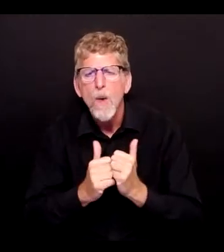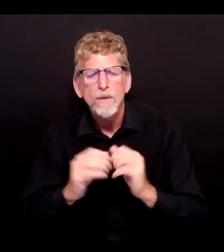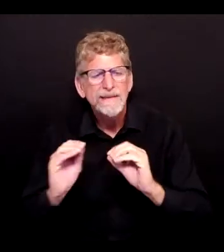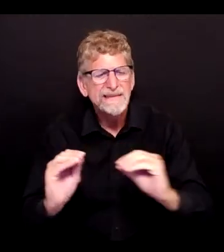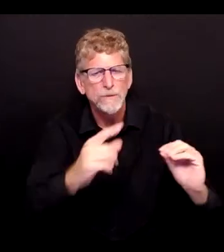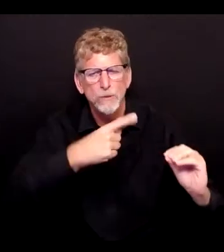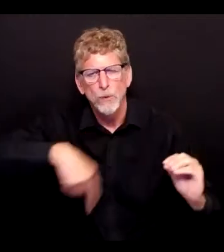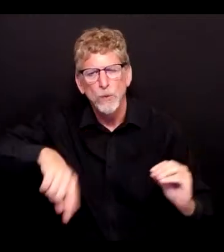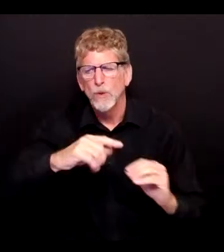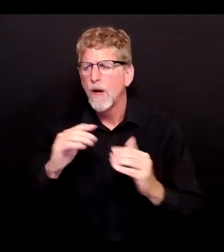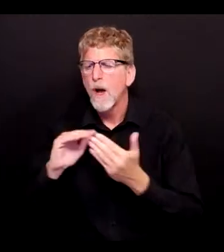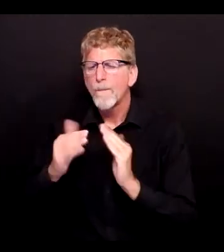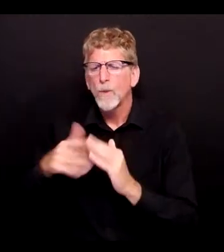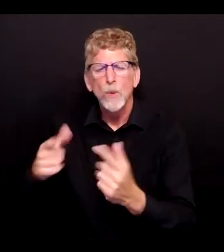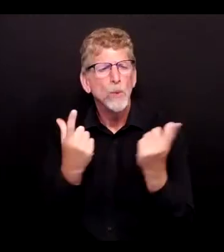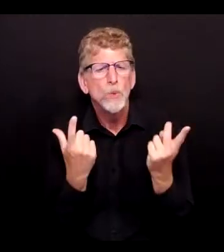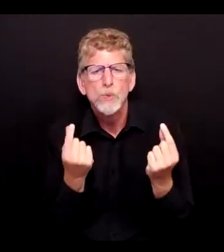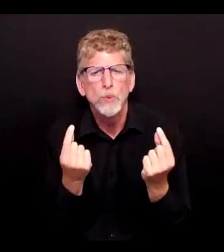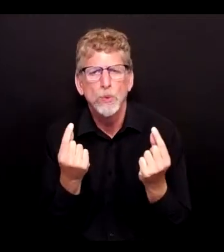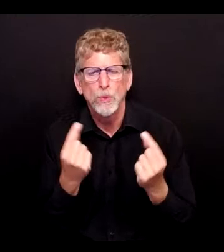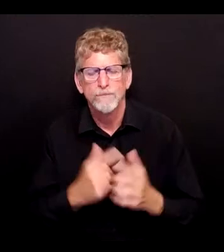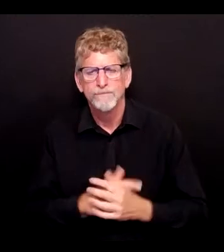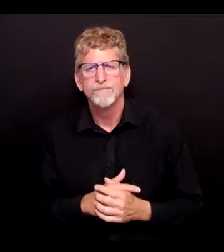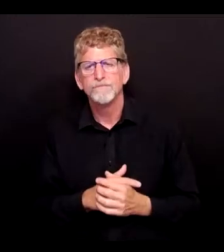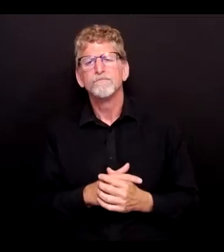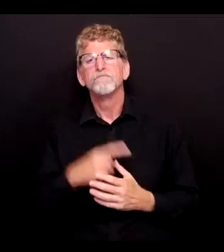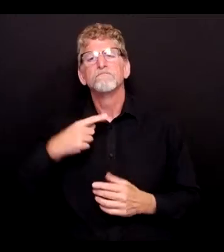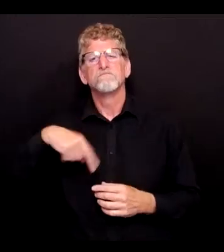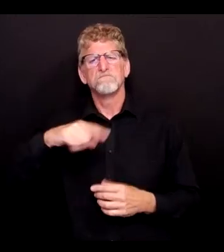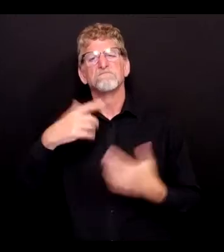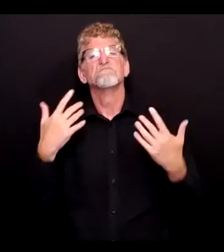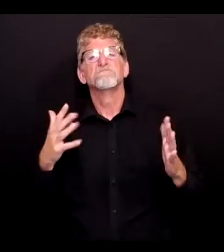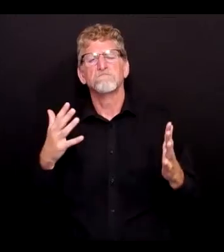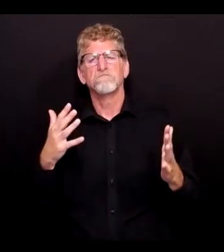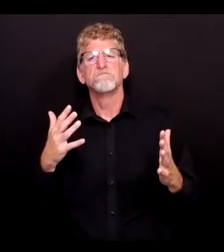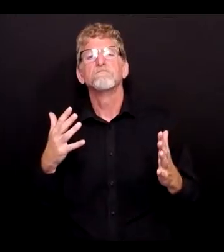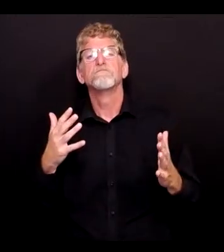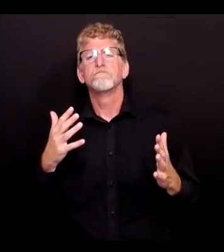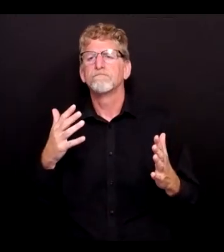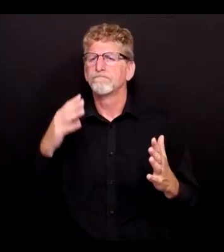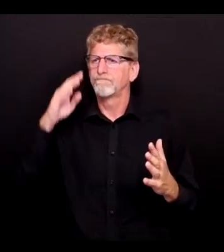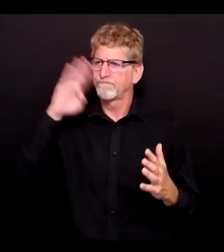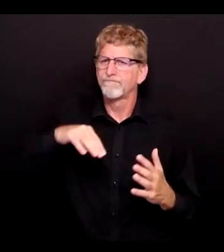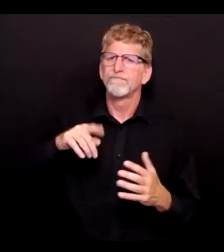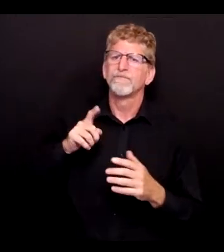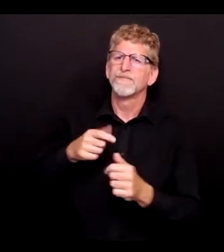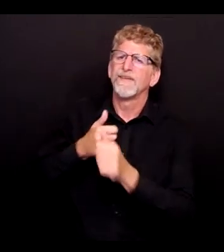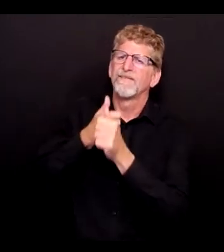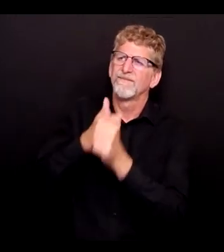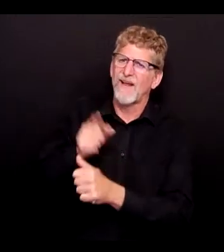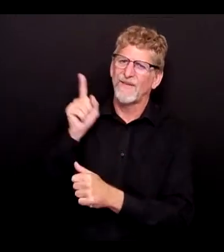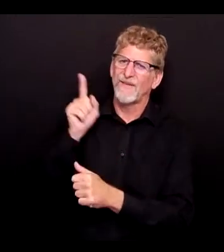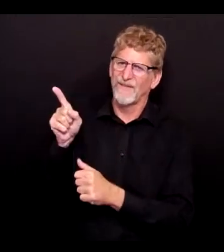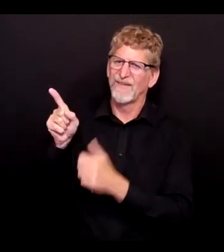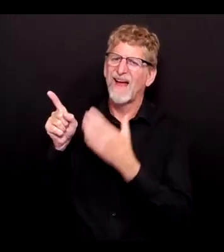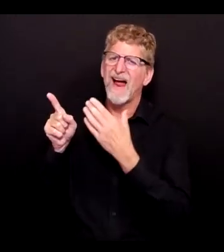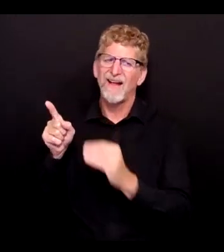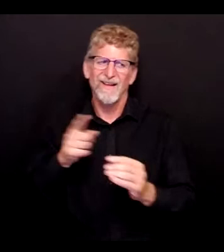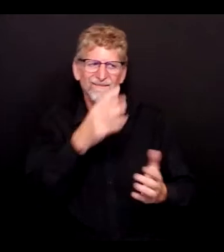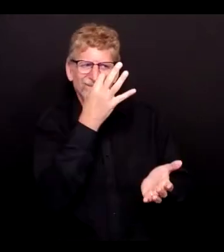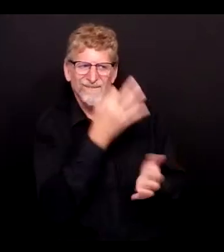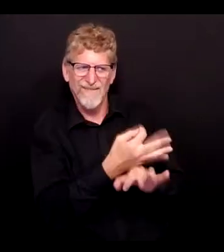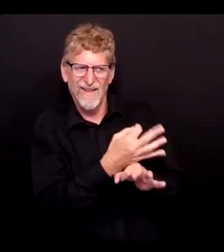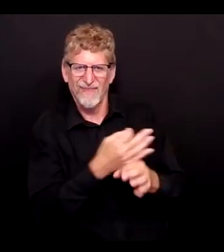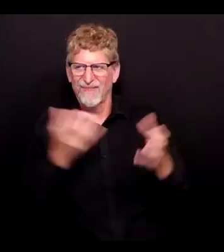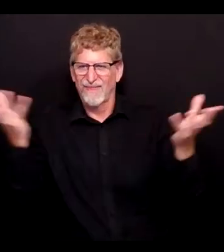is their right and to participate their faith. At the same time, we had a huge